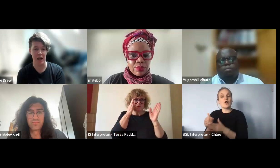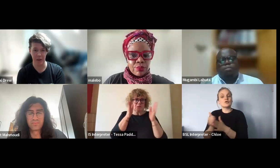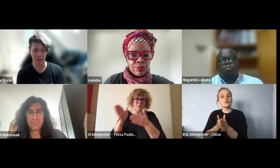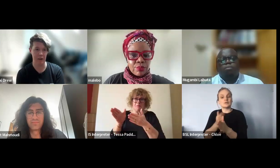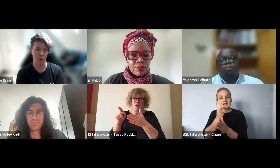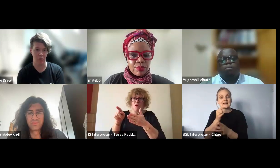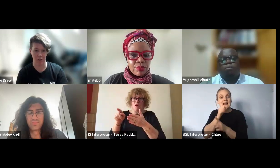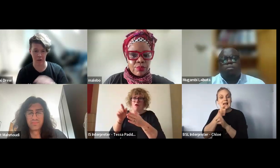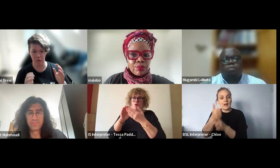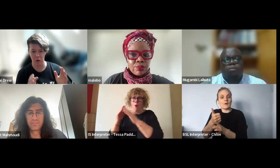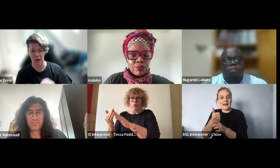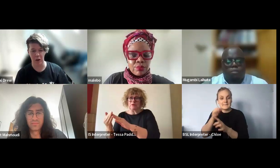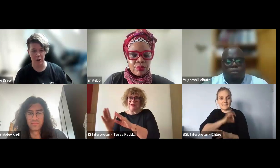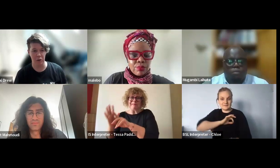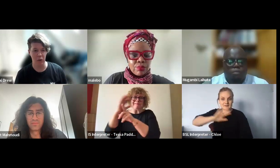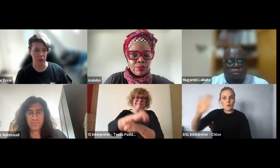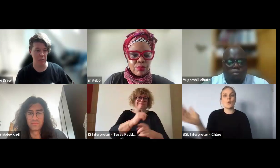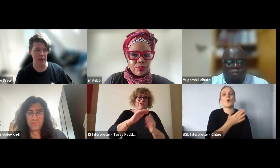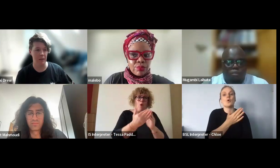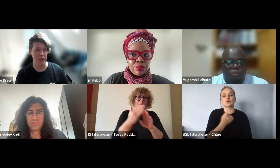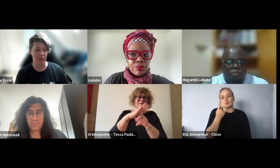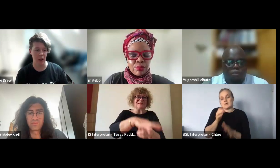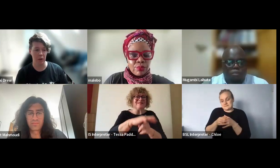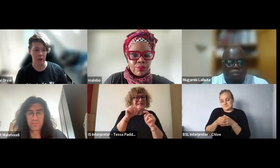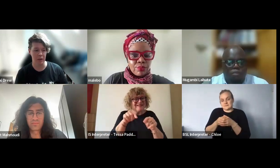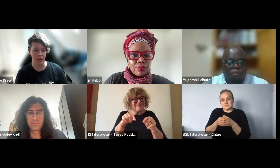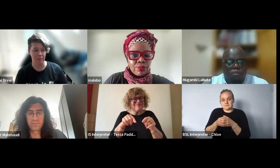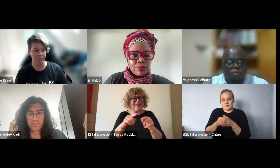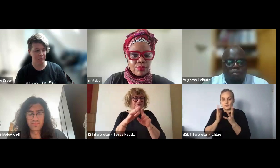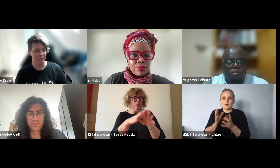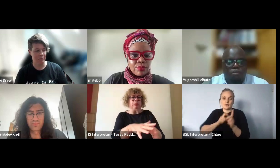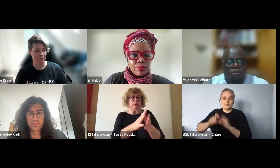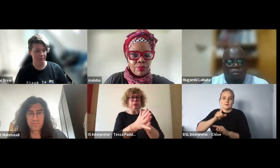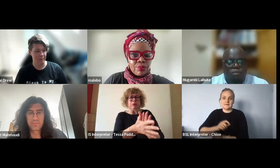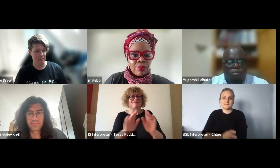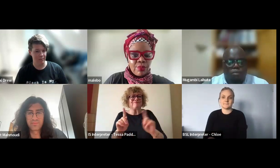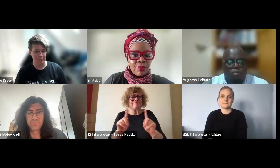with and benefit everyone rather than just one small subset of the global community.